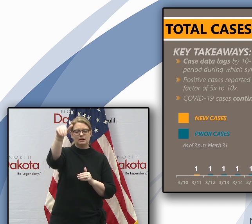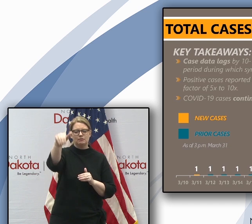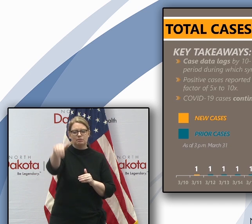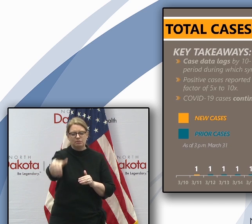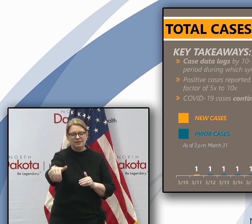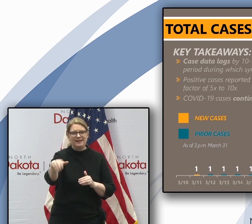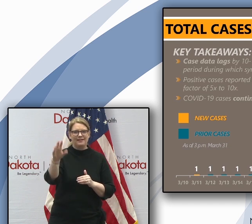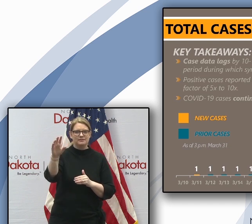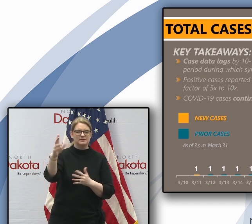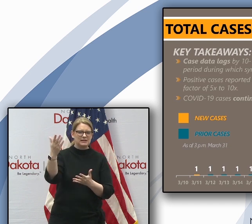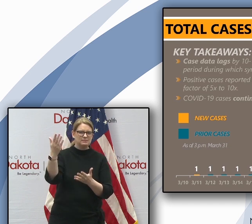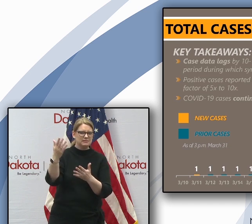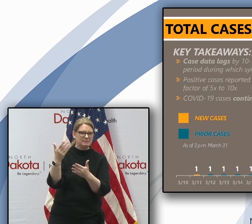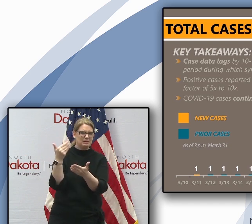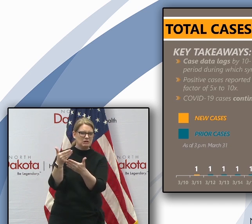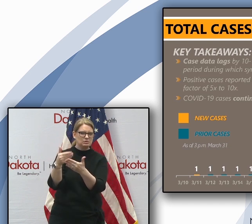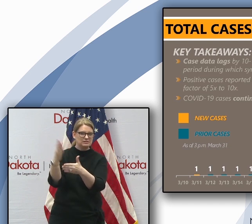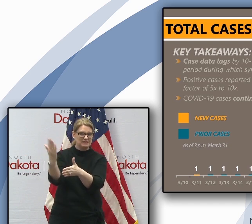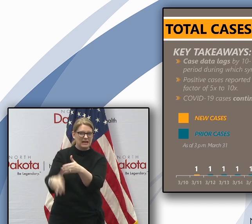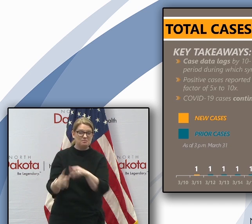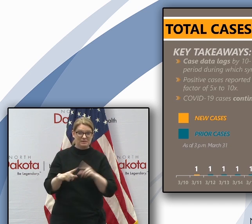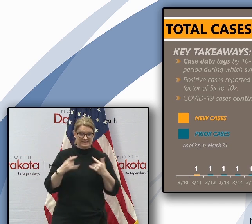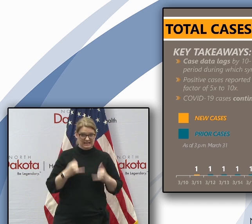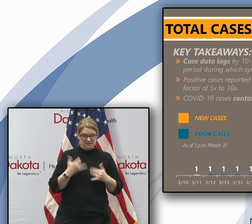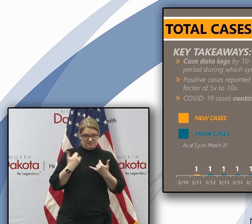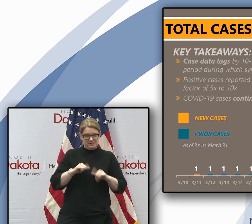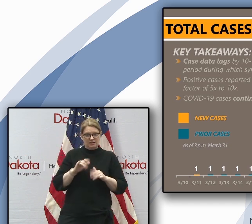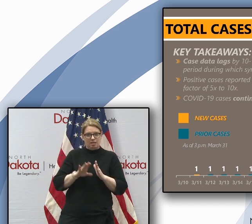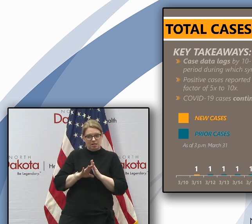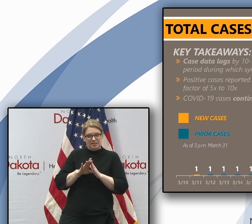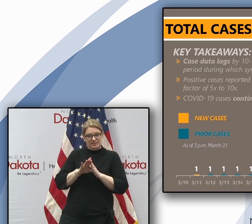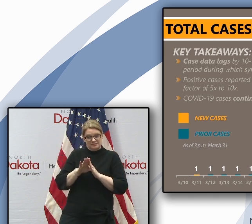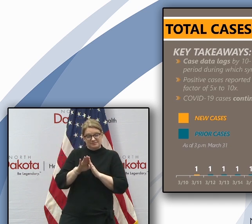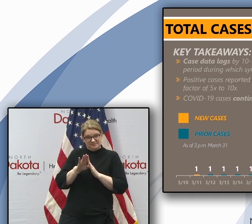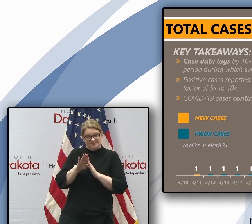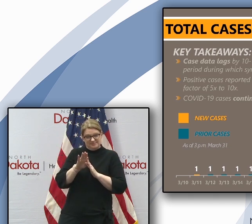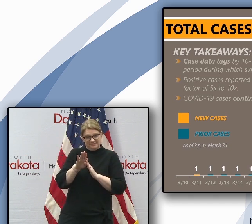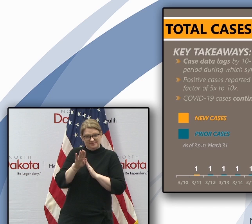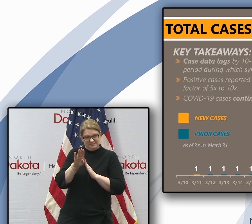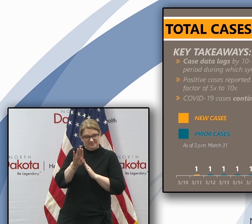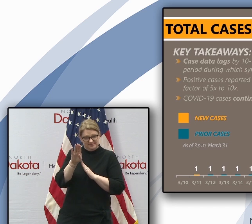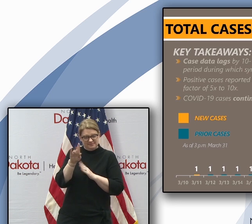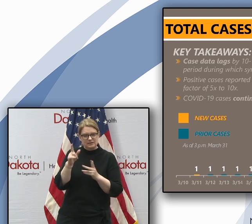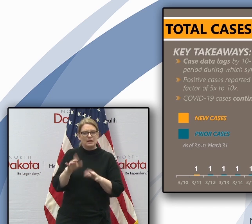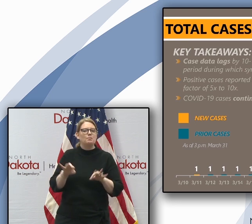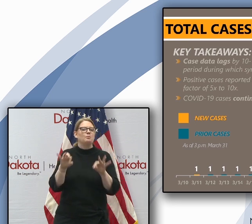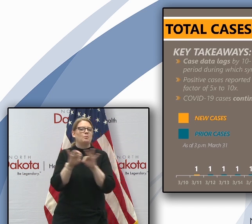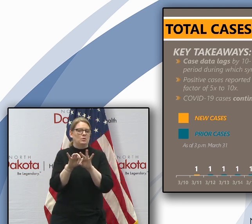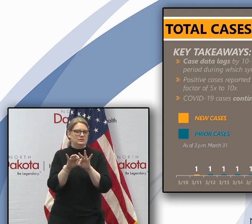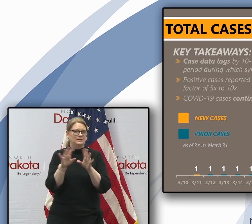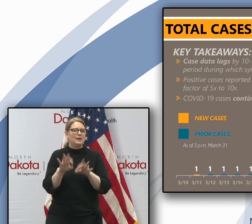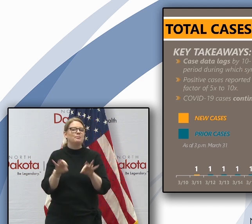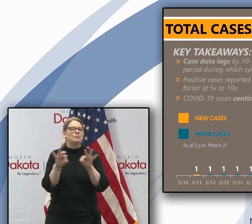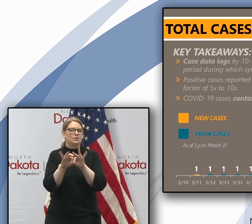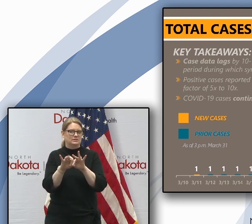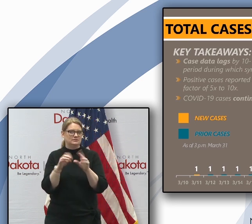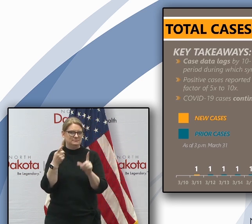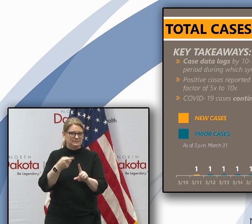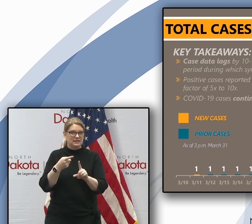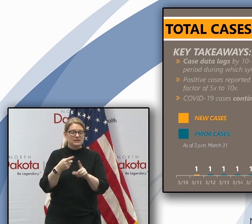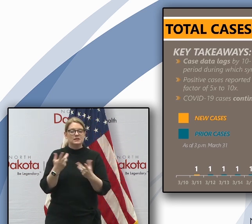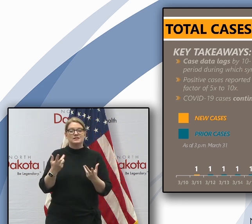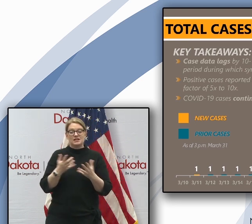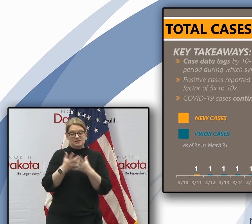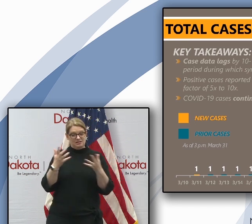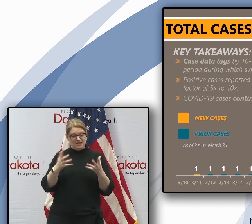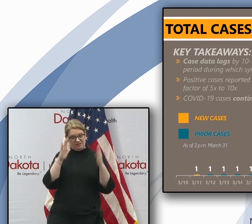was predicted, we're continuing to see this grow. And again, the key messages here is that on the testing, there's a lot of focus